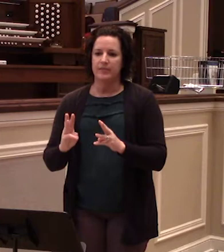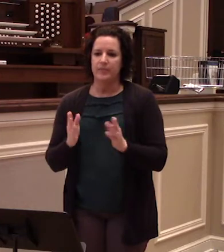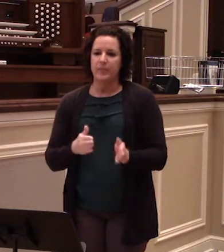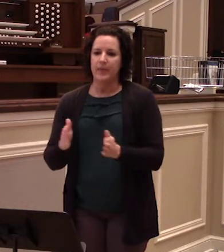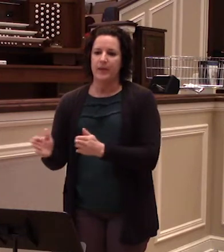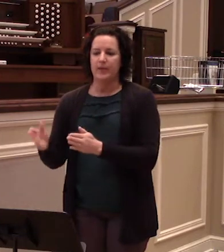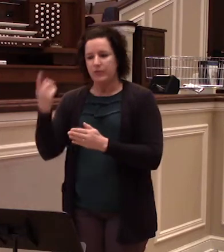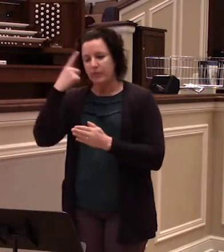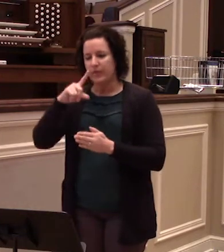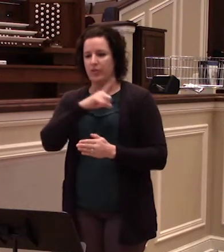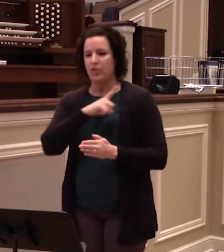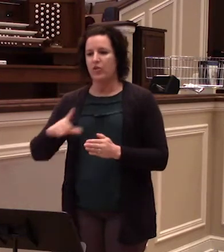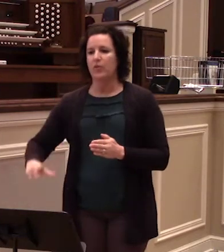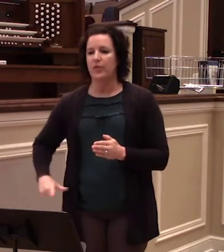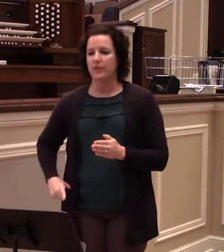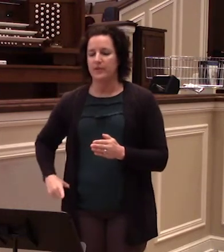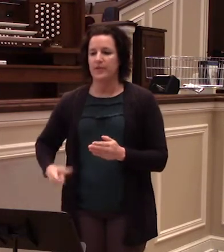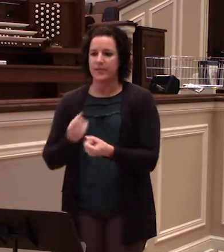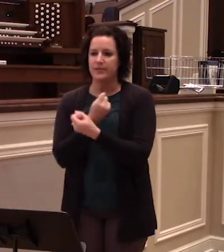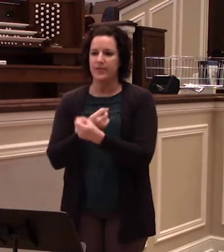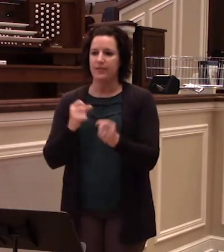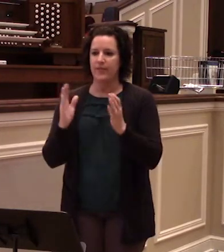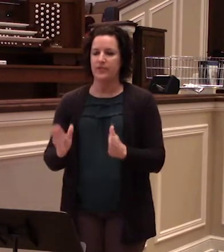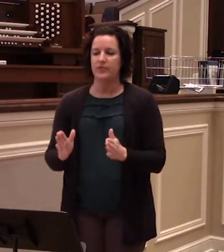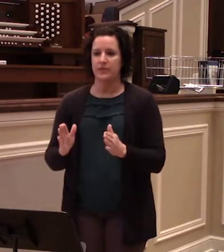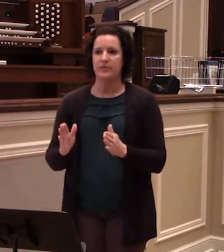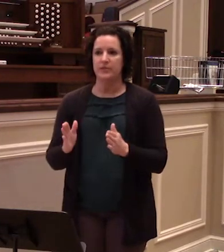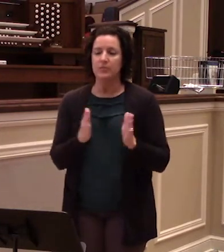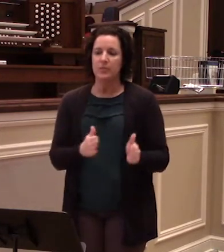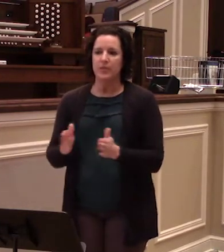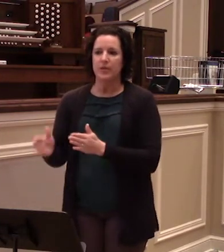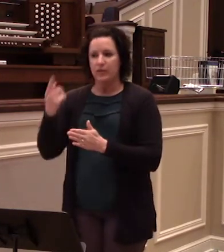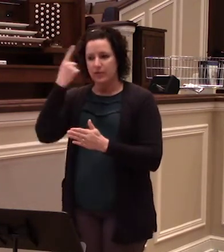being revealed to all peoples.